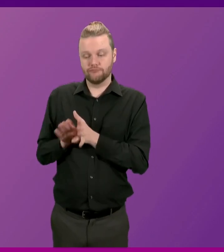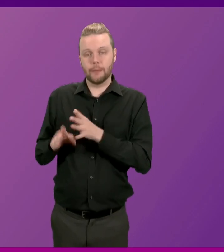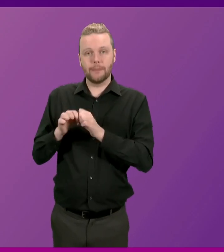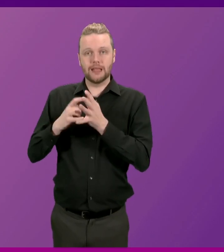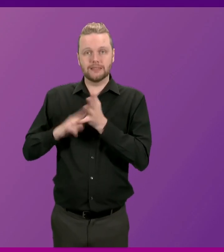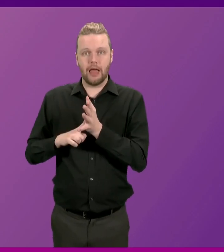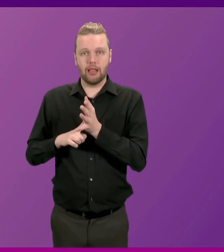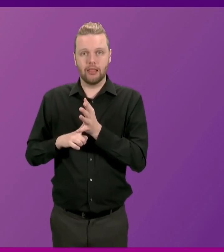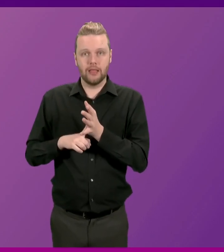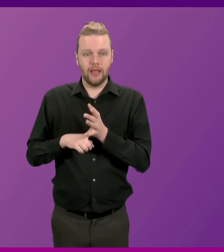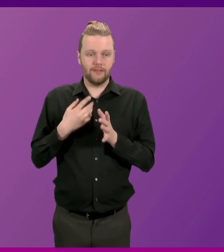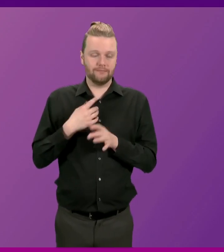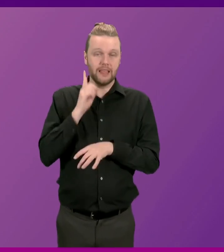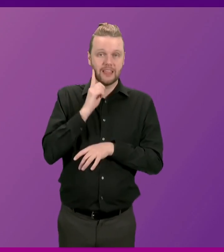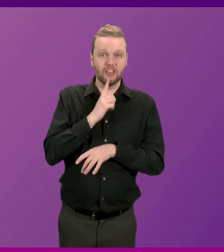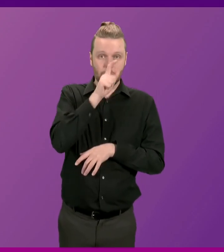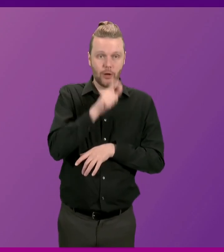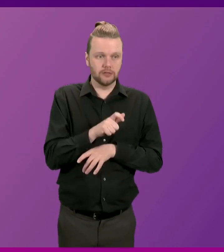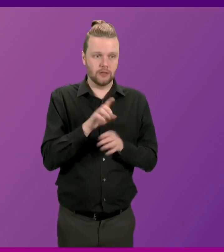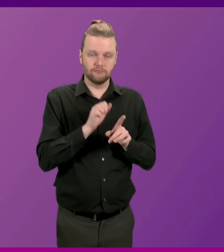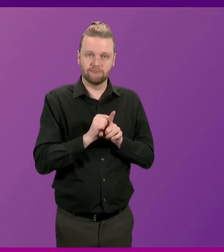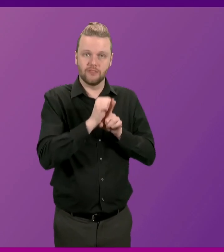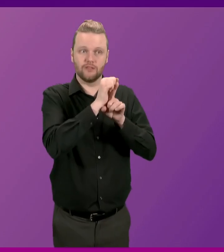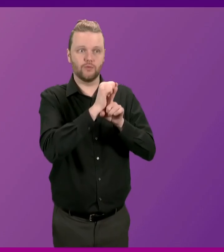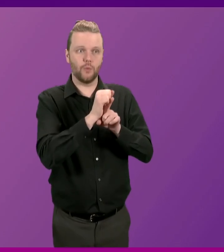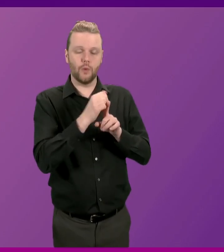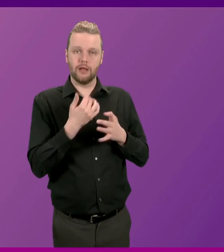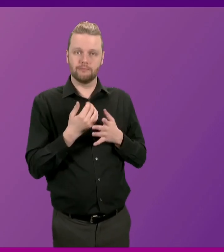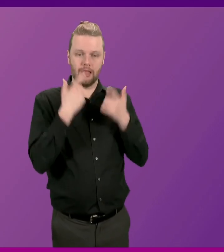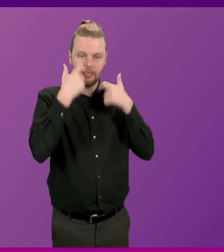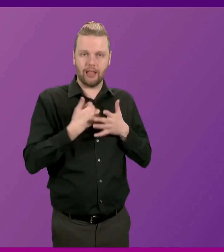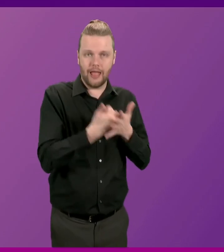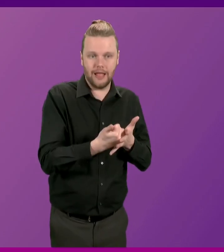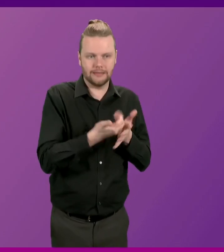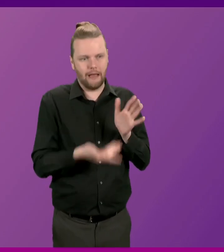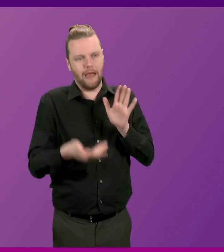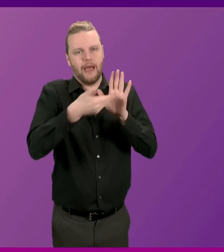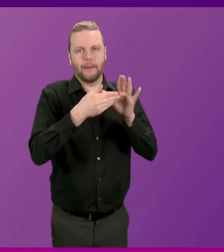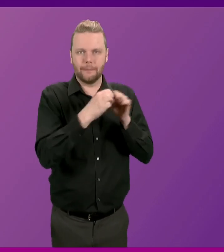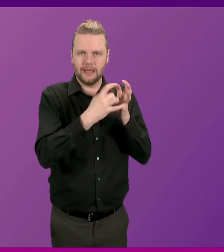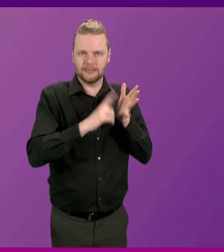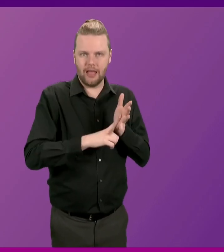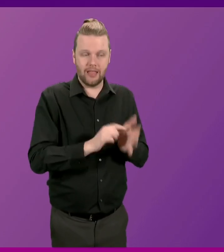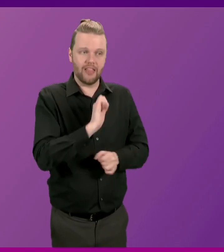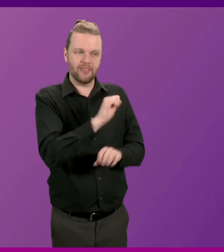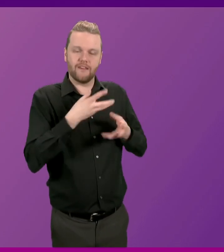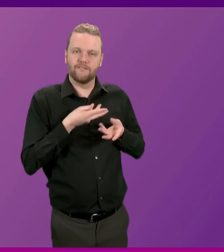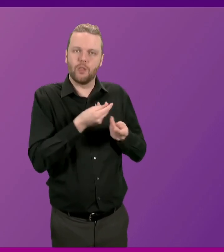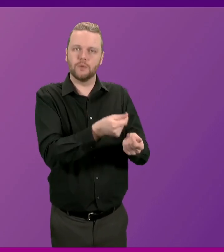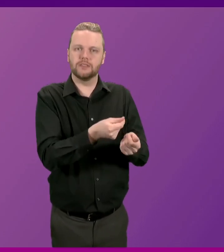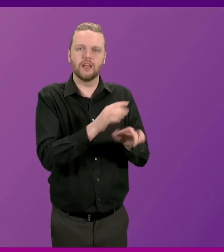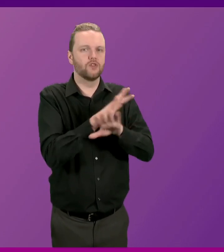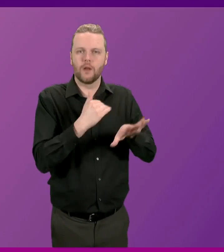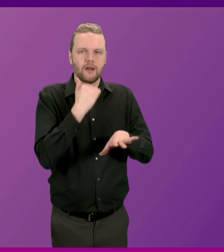brought in a hearing person who was trained up to be a legal aid solicitor and you're trying to give them BSL as well, their BSL fluency wouldn't be enough to be